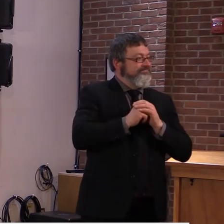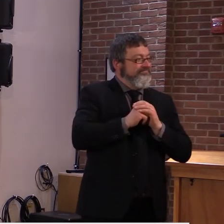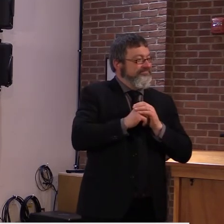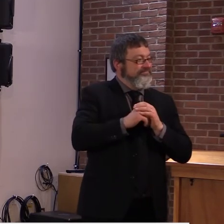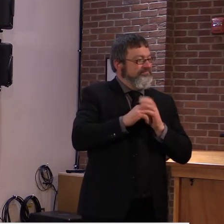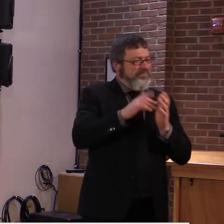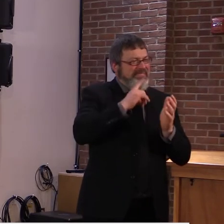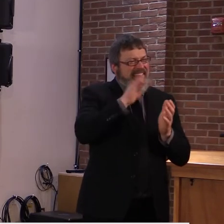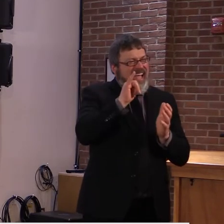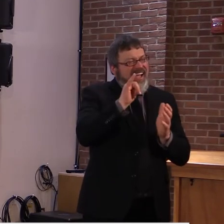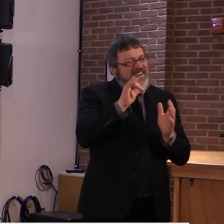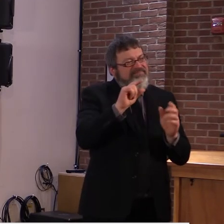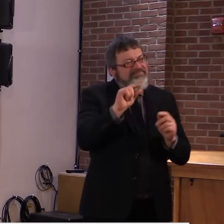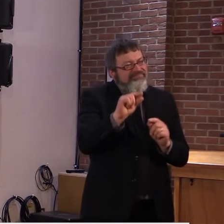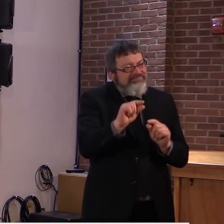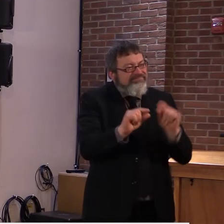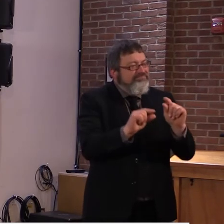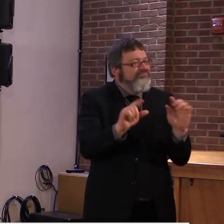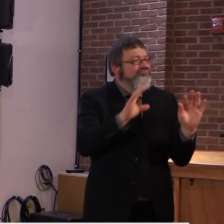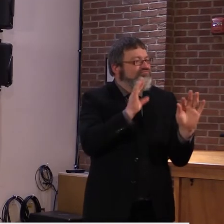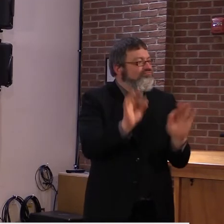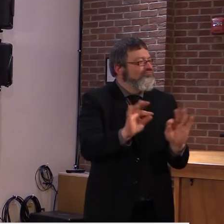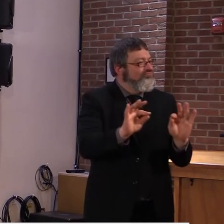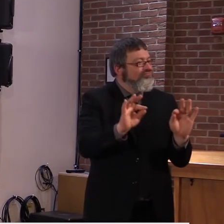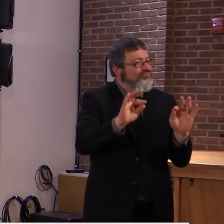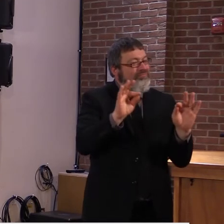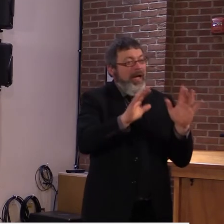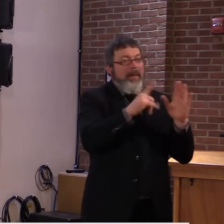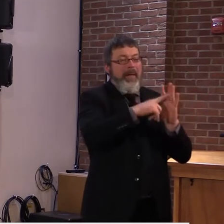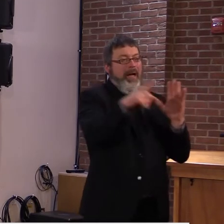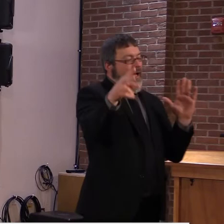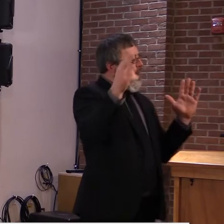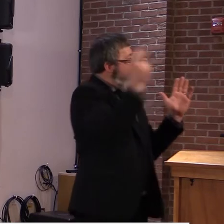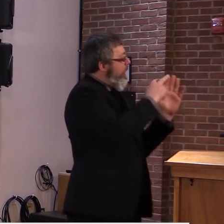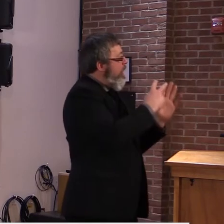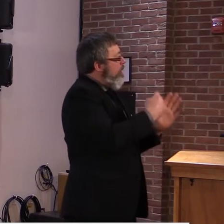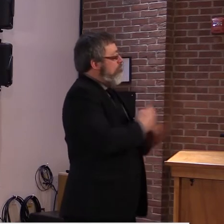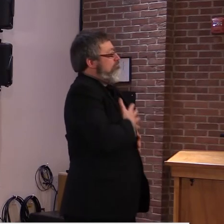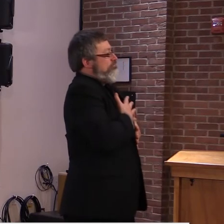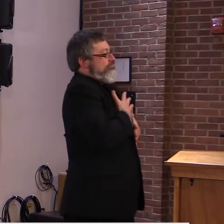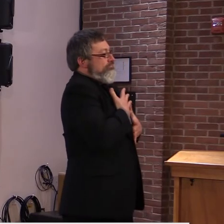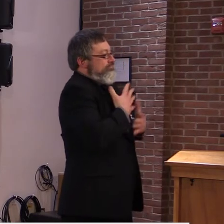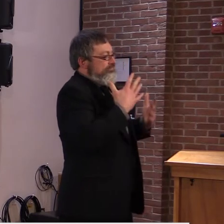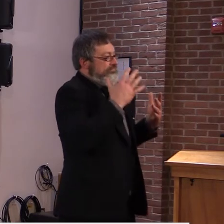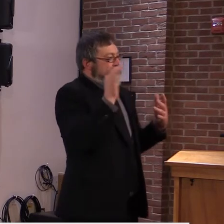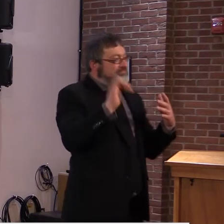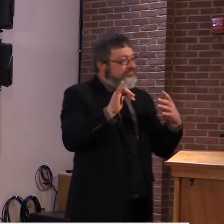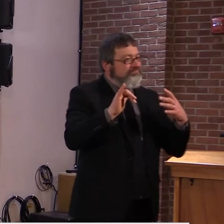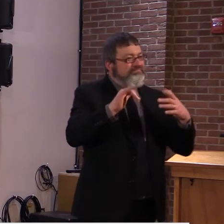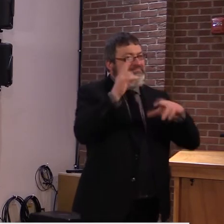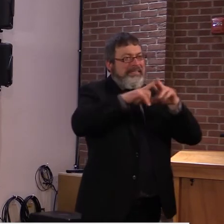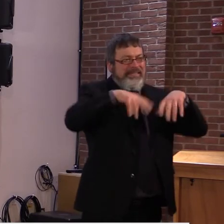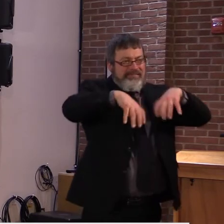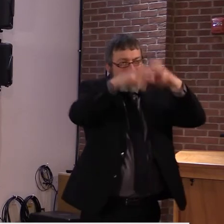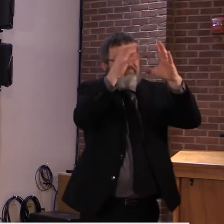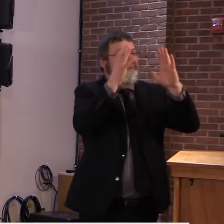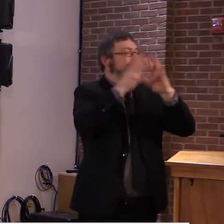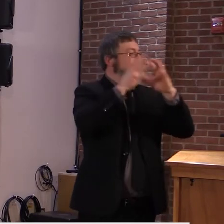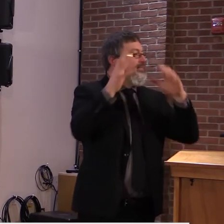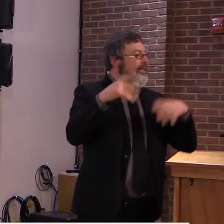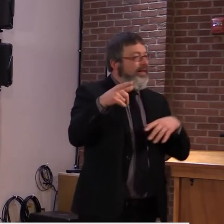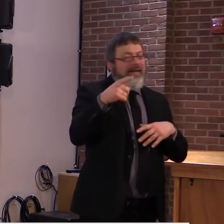just a decoration of their home or their facility, and other organizations. As we